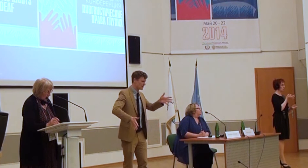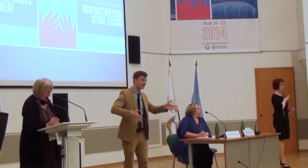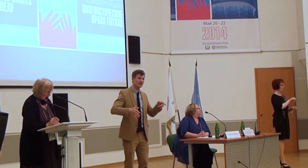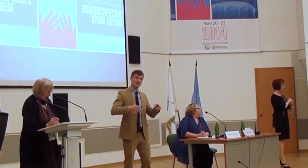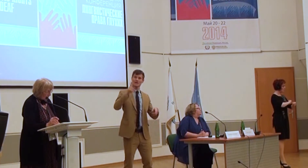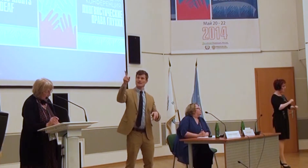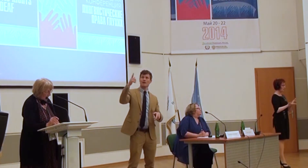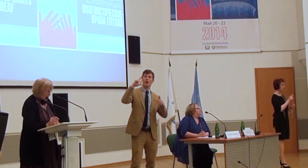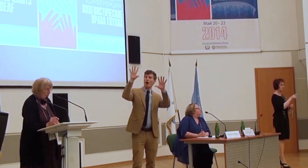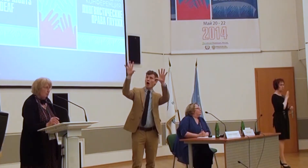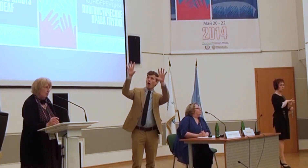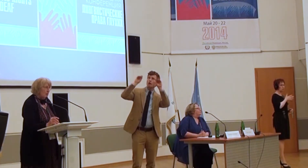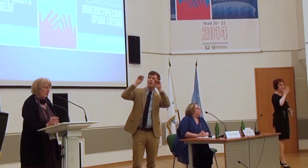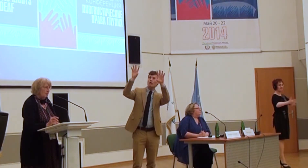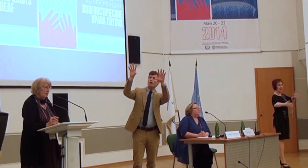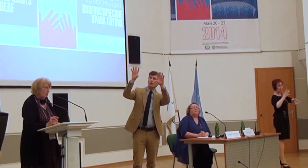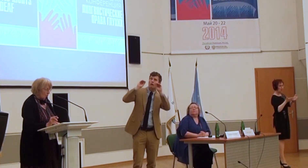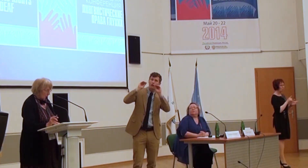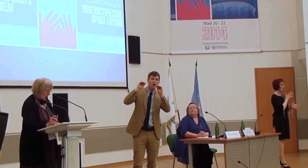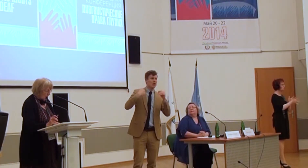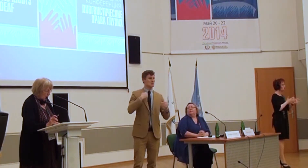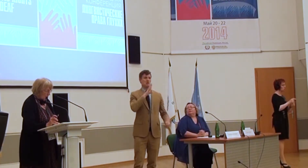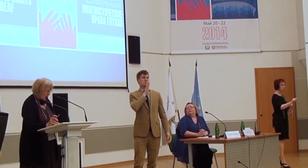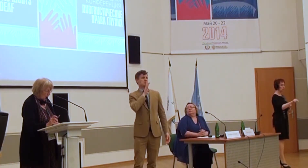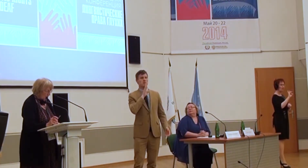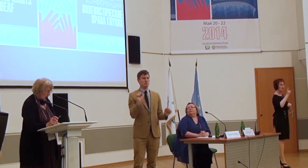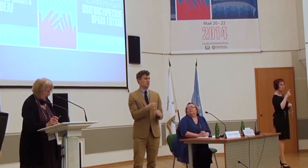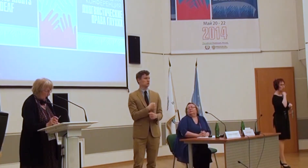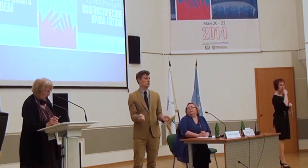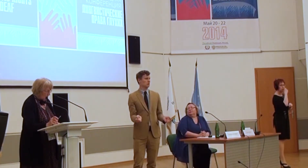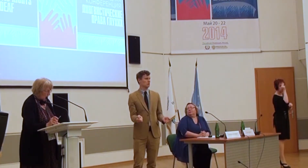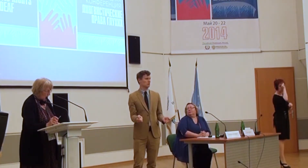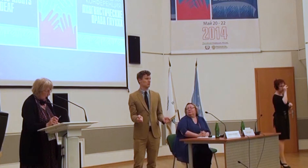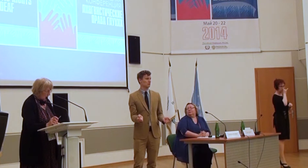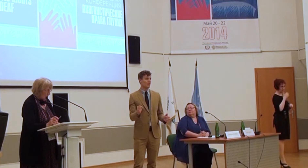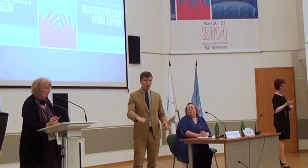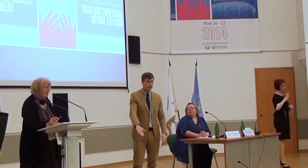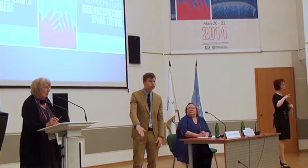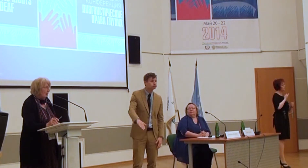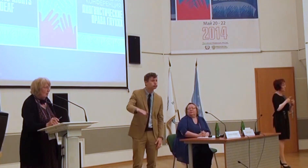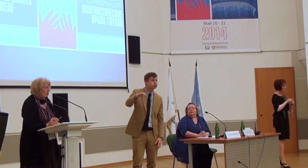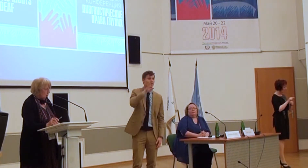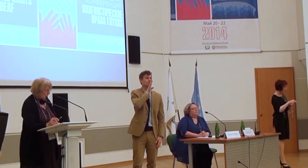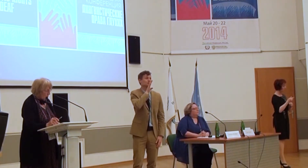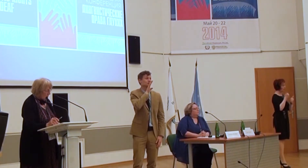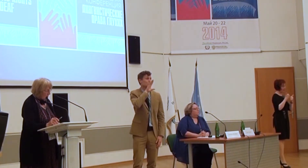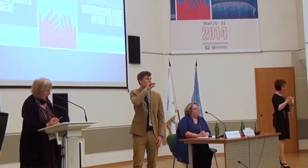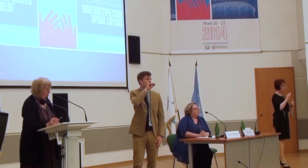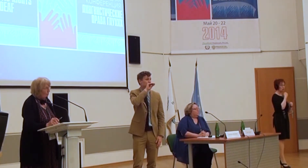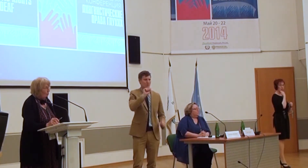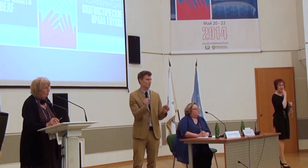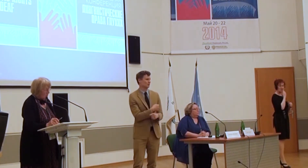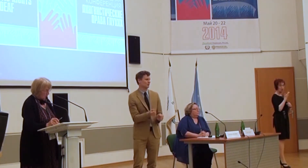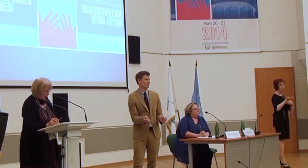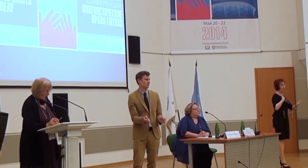talk. After that, you're going to find it difficult to establish good speech as a means of communication. In order to compete